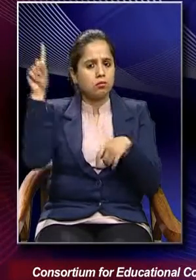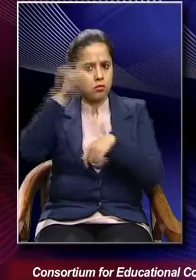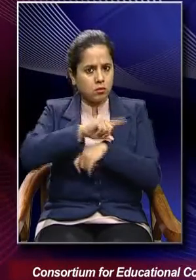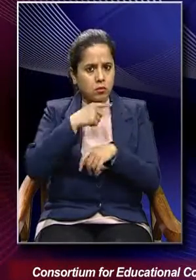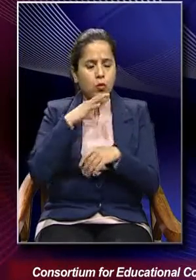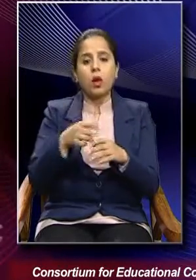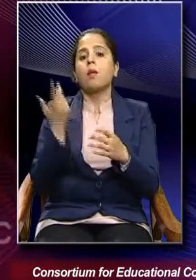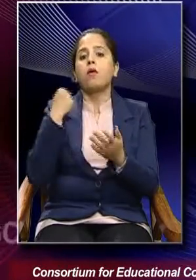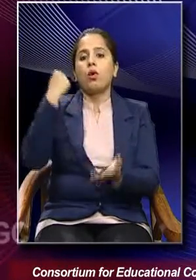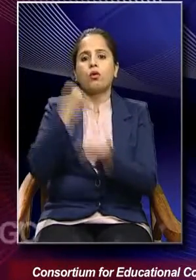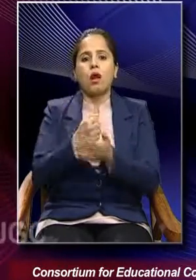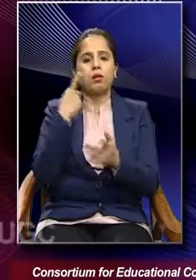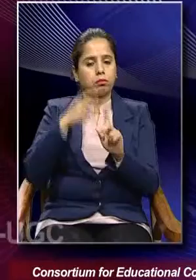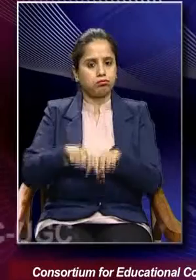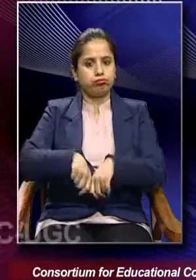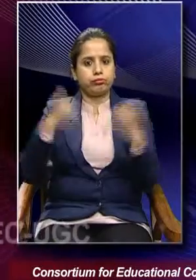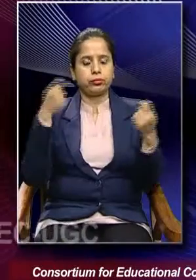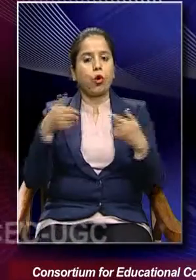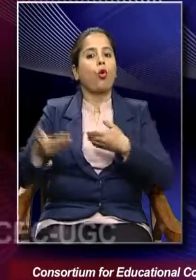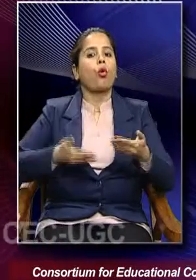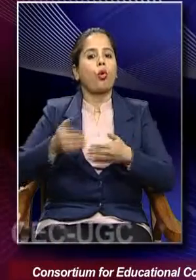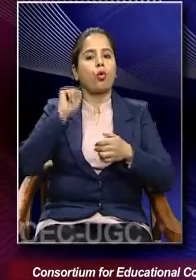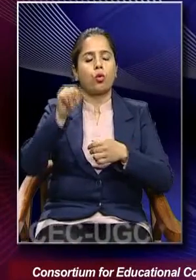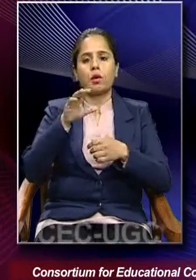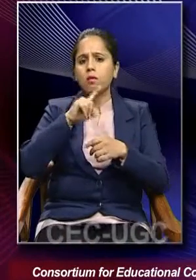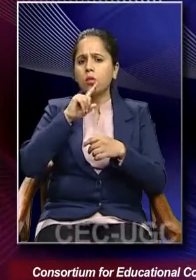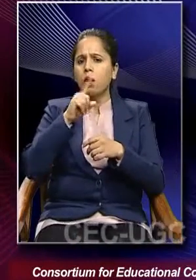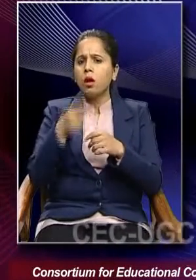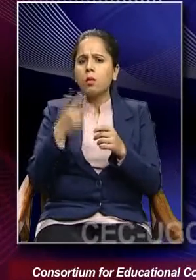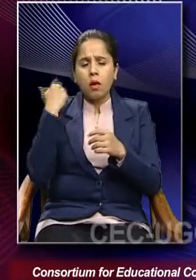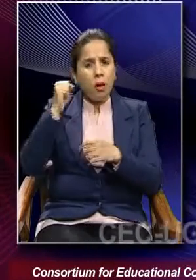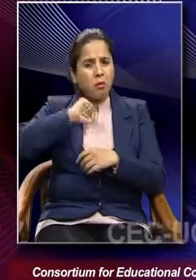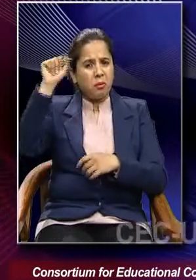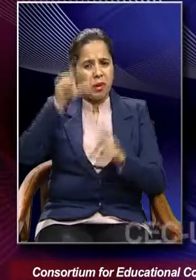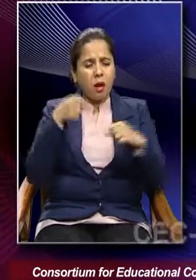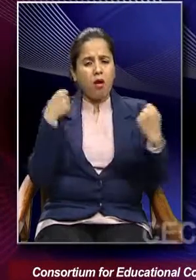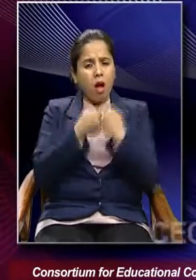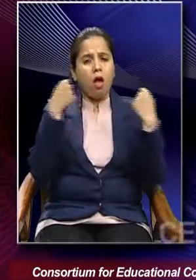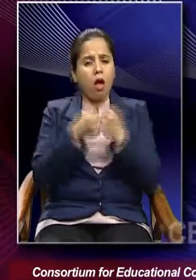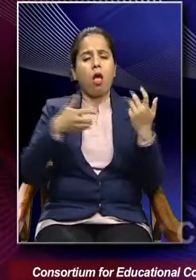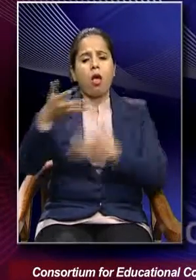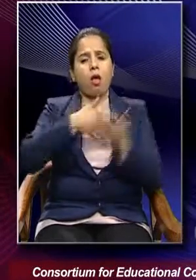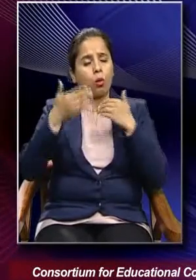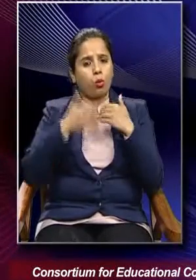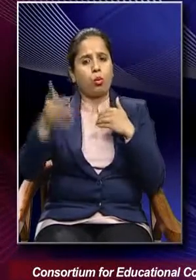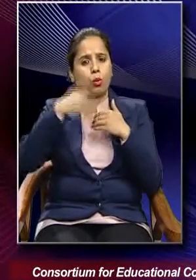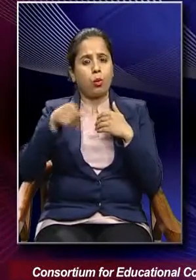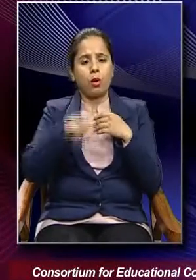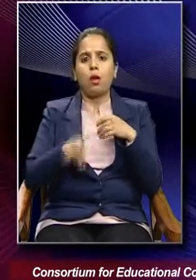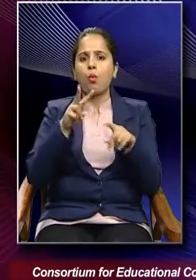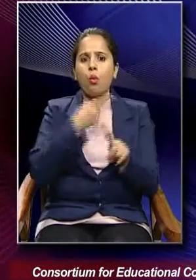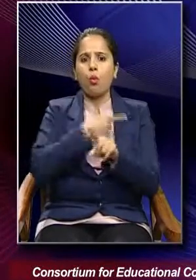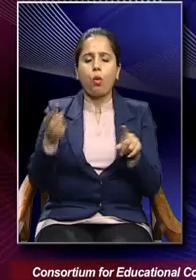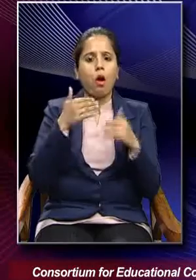in Calcutta on this day and the riots lasted for several days. The violence soon spread